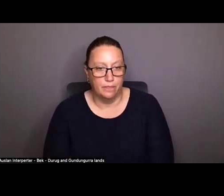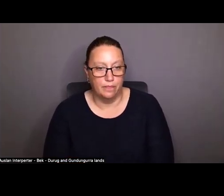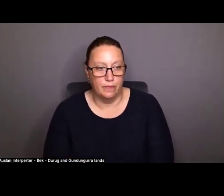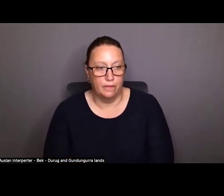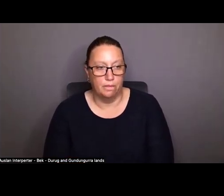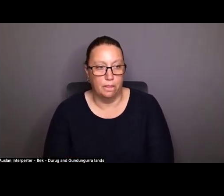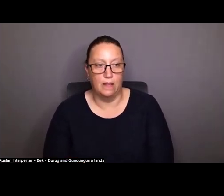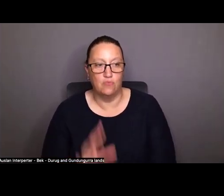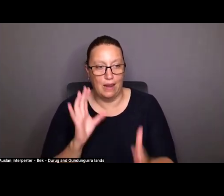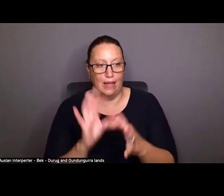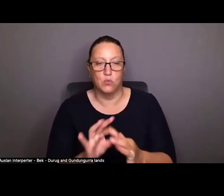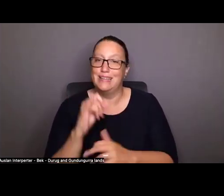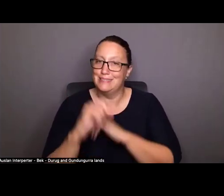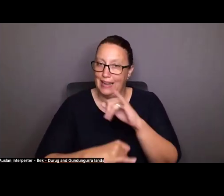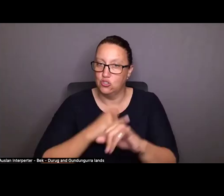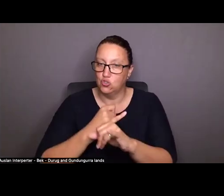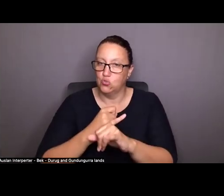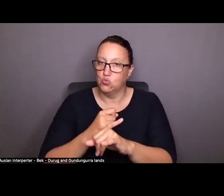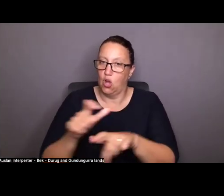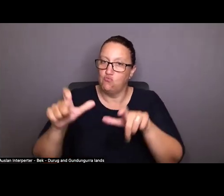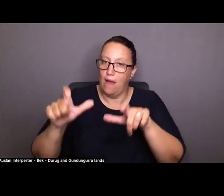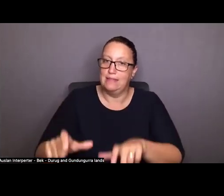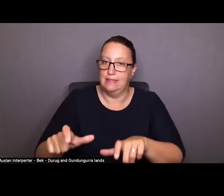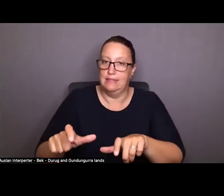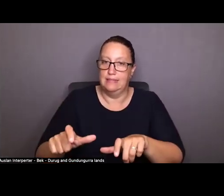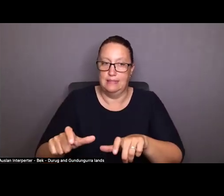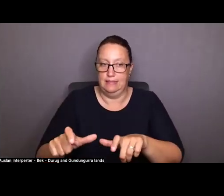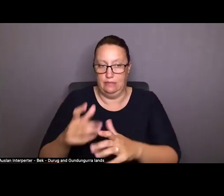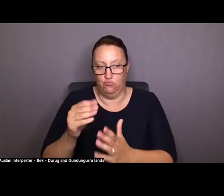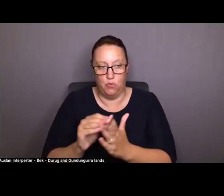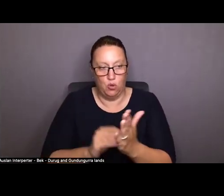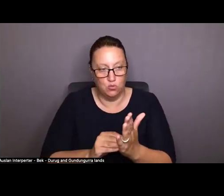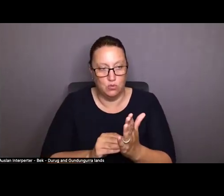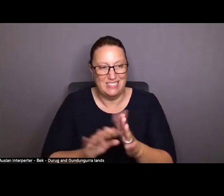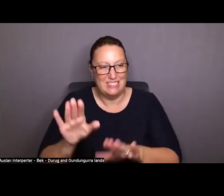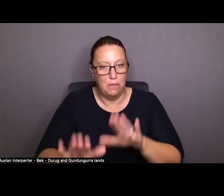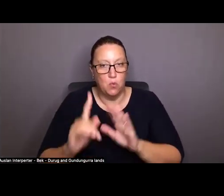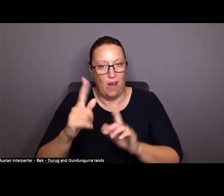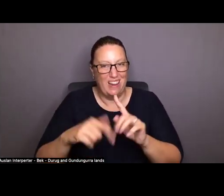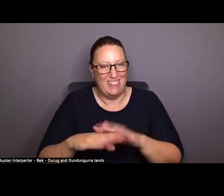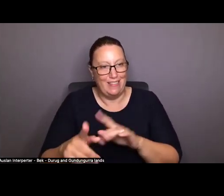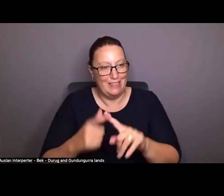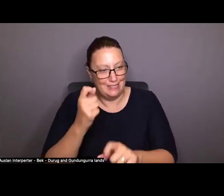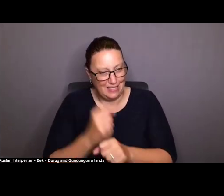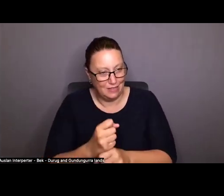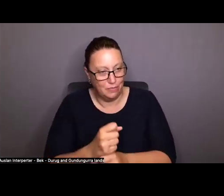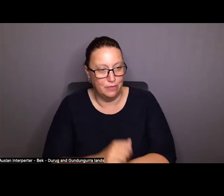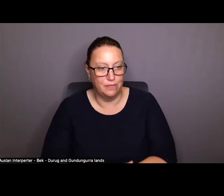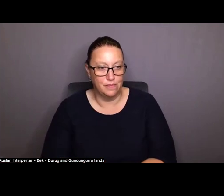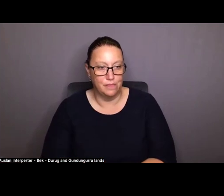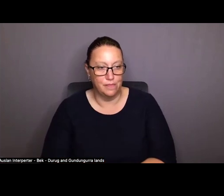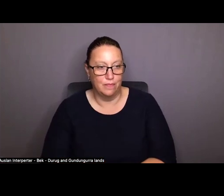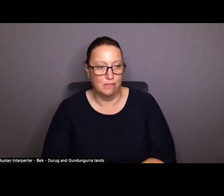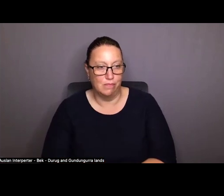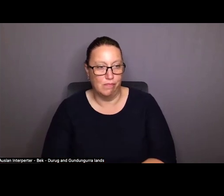With regard to an international residency proposal, like similarly like to one that was in the example, Anna, was